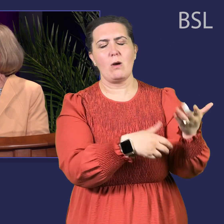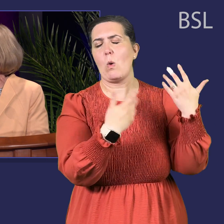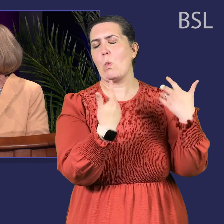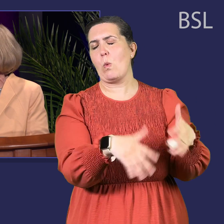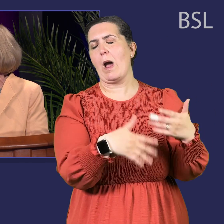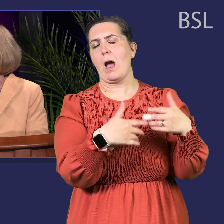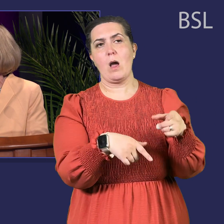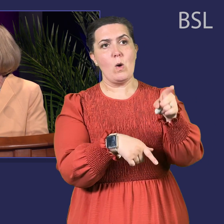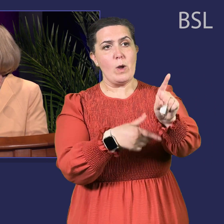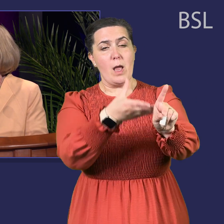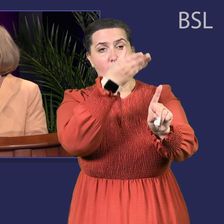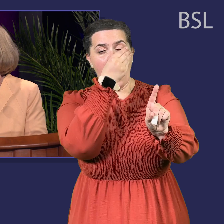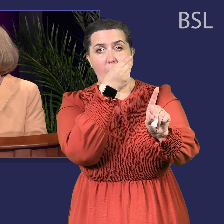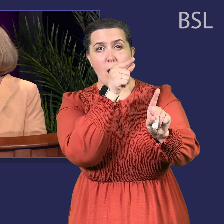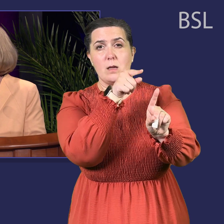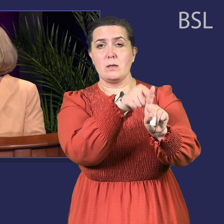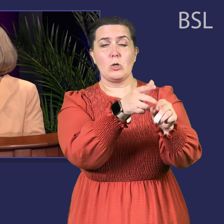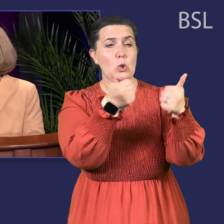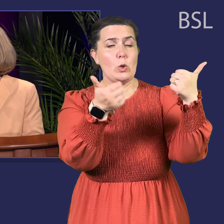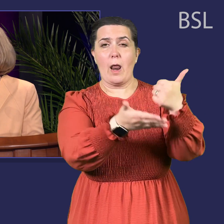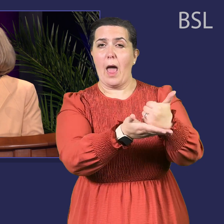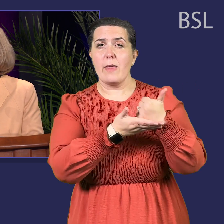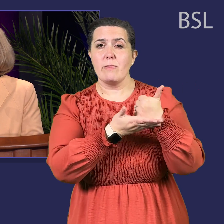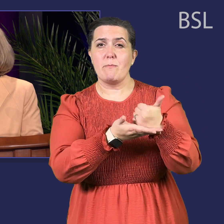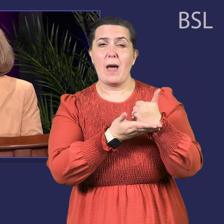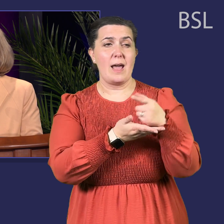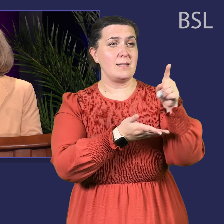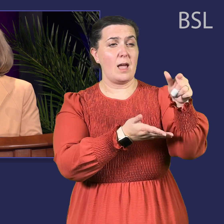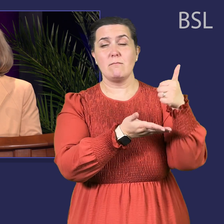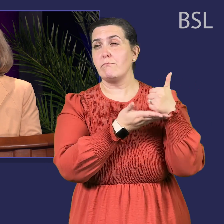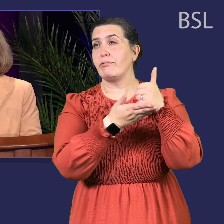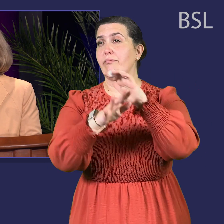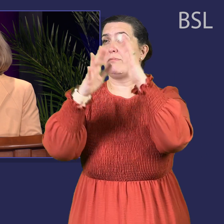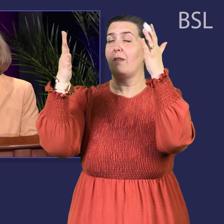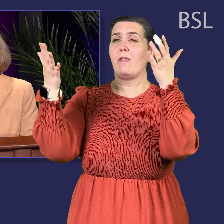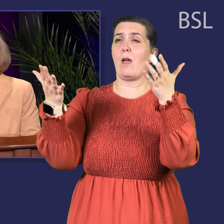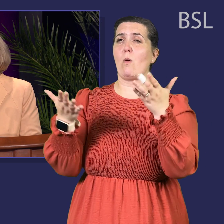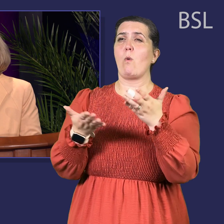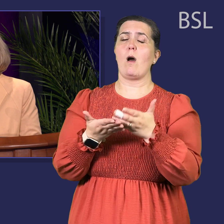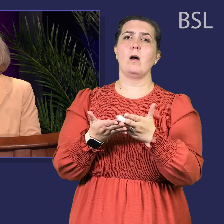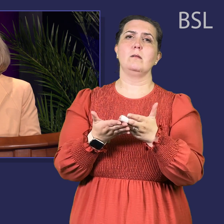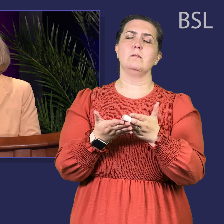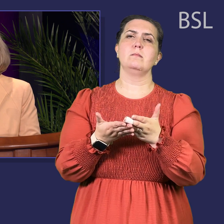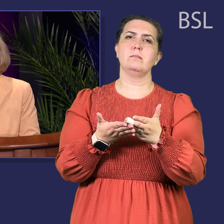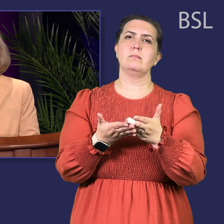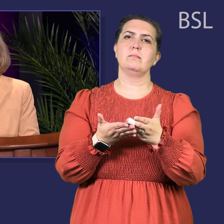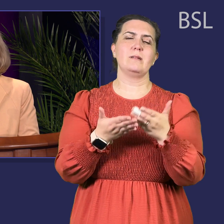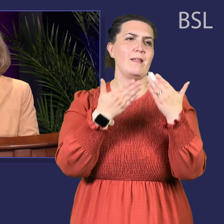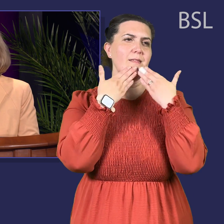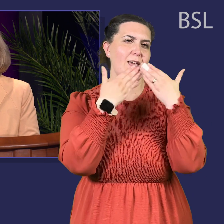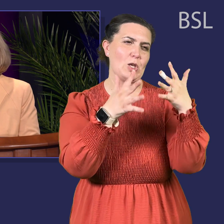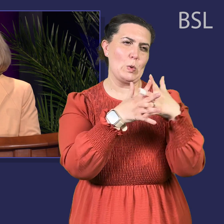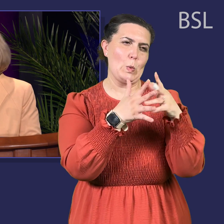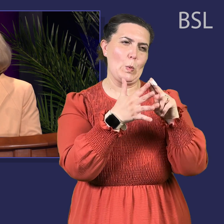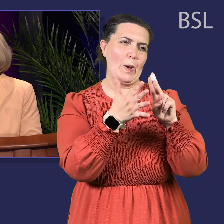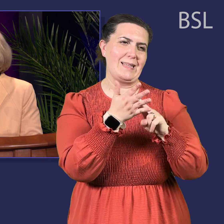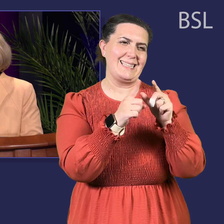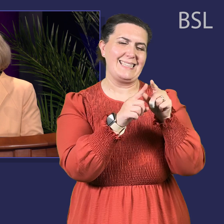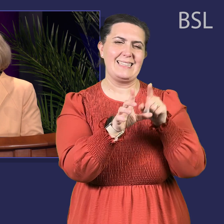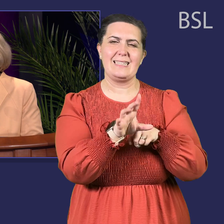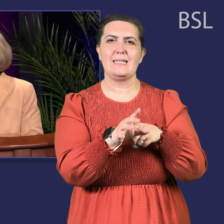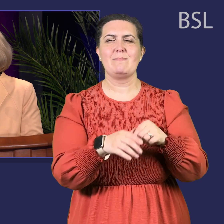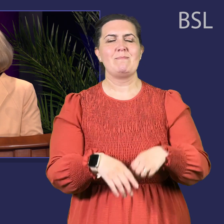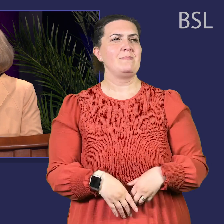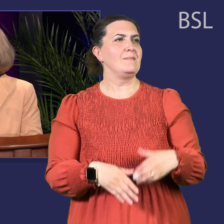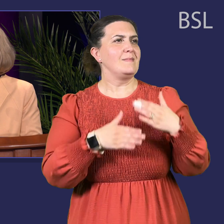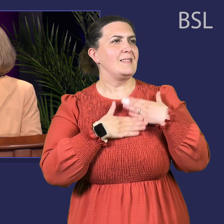is amazing, and we have learned from her good counsel to us and the world through her messages and inspired work. Thank